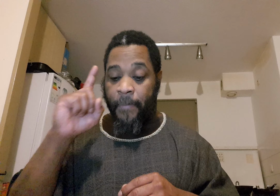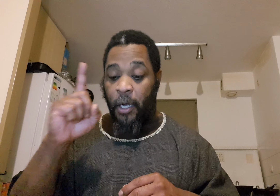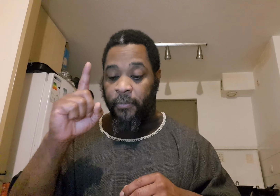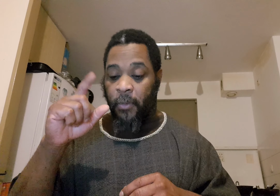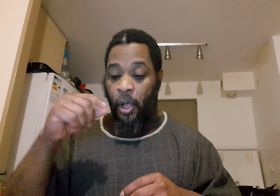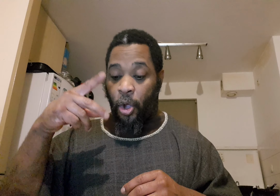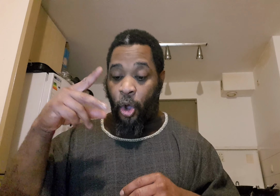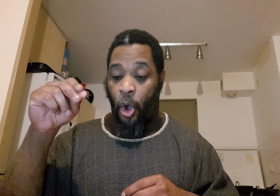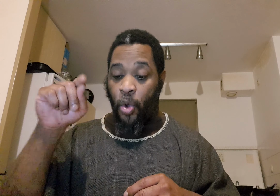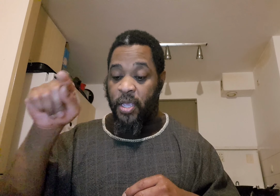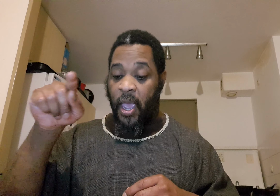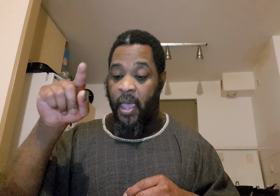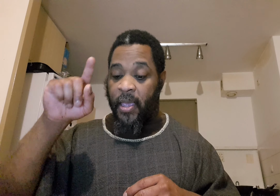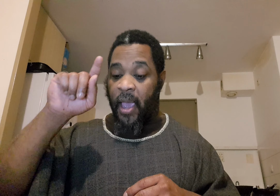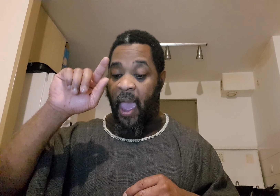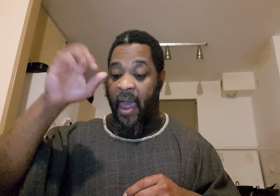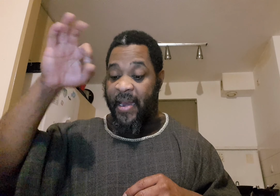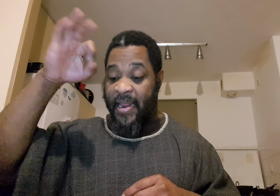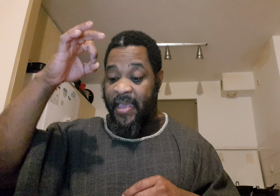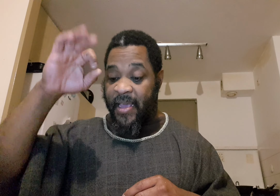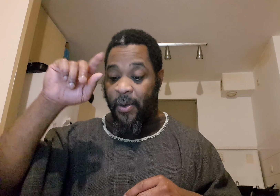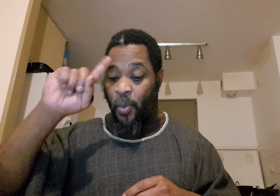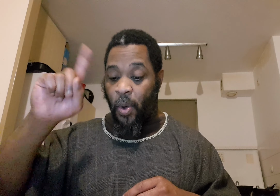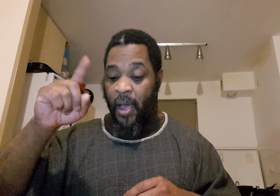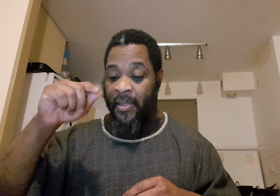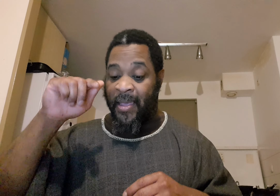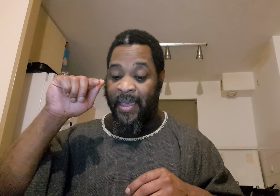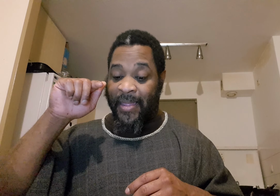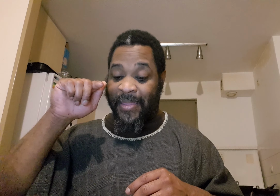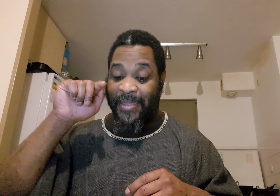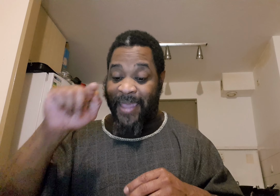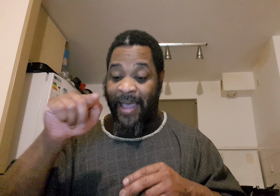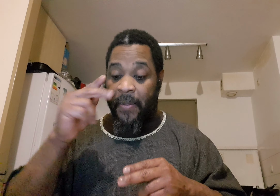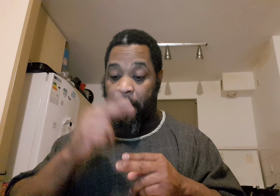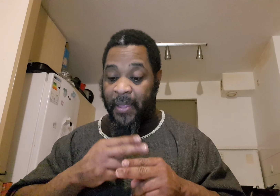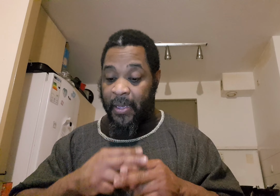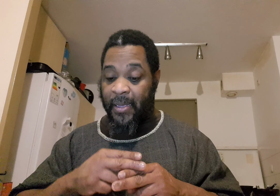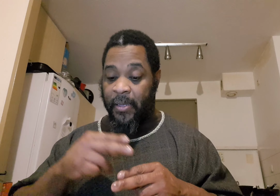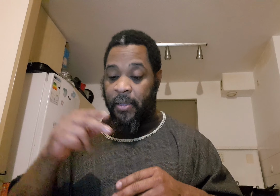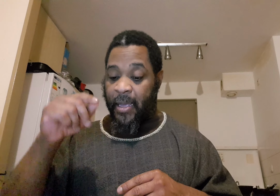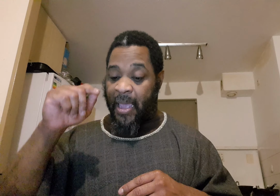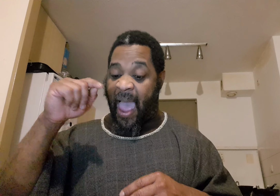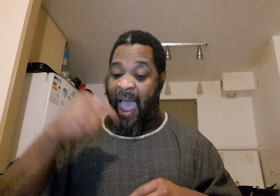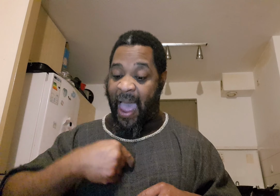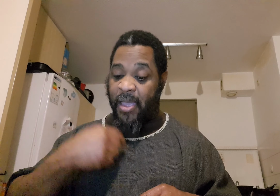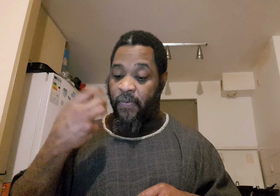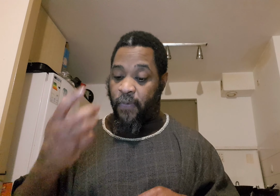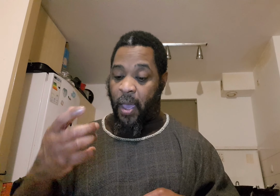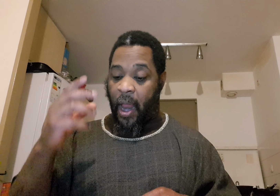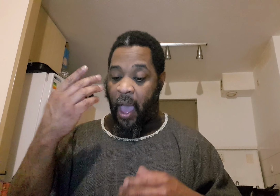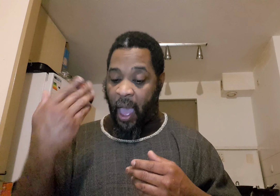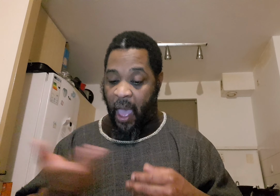But call ye and live what that thing I will